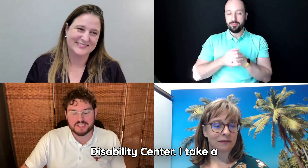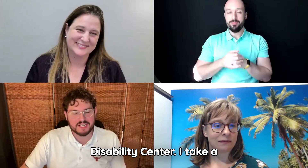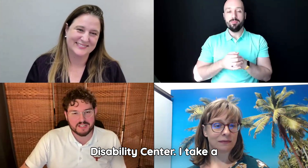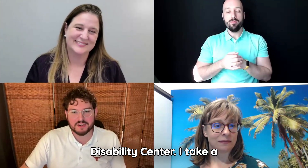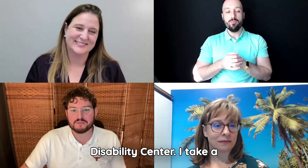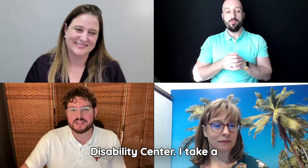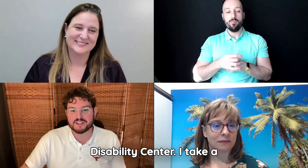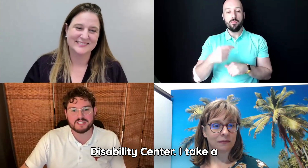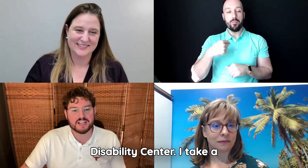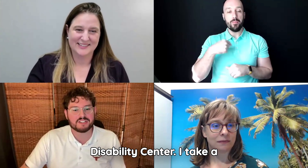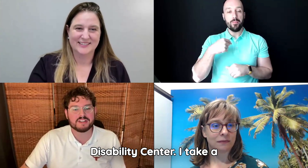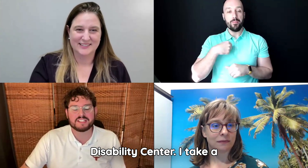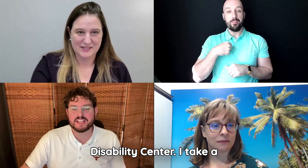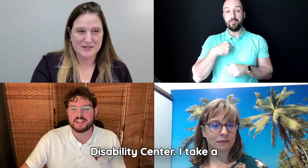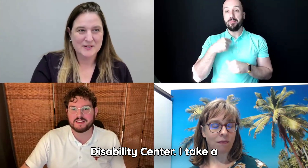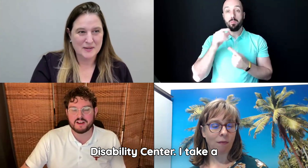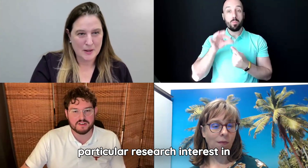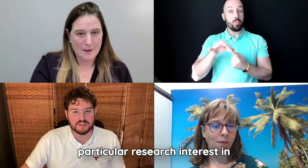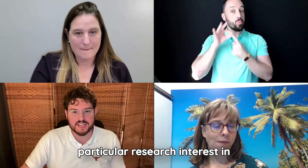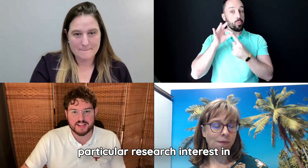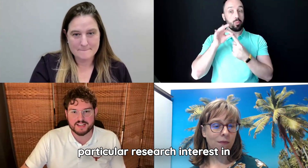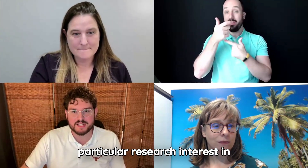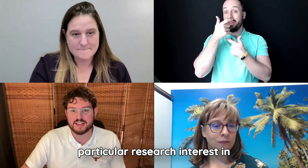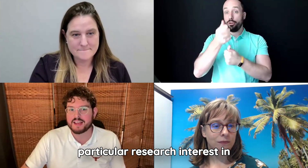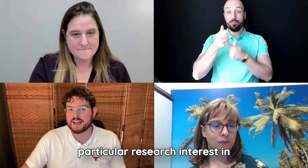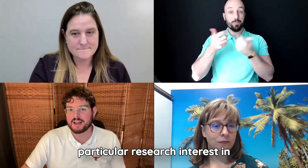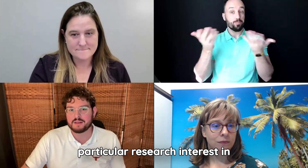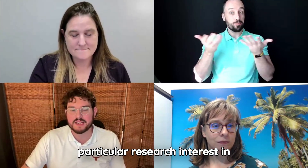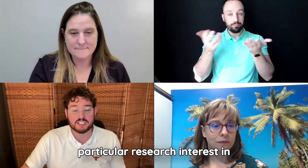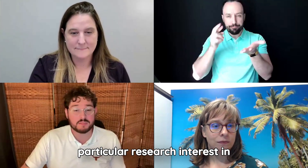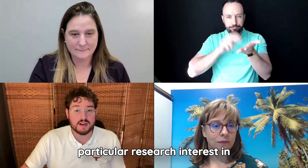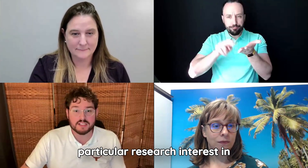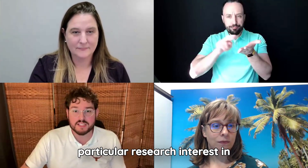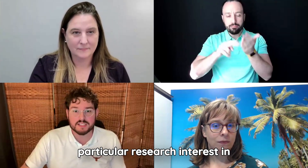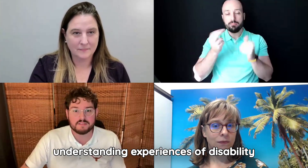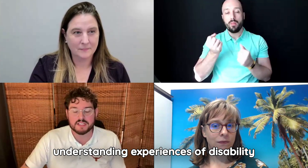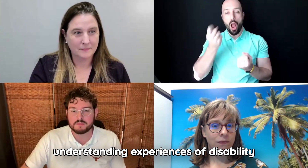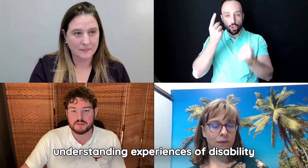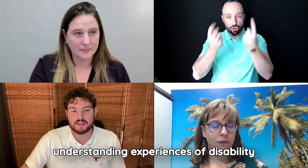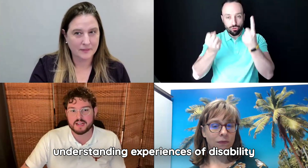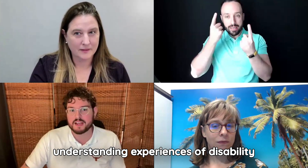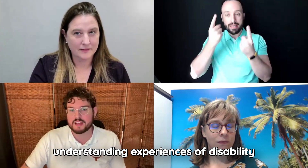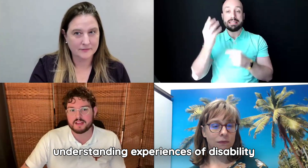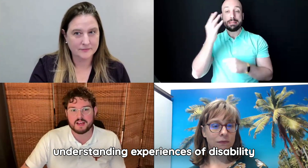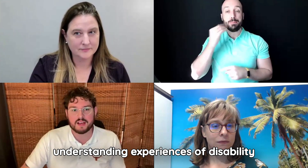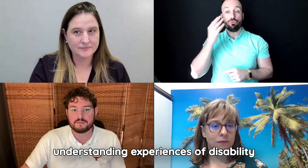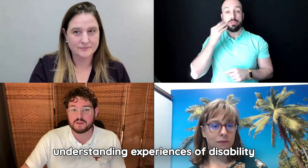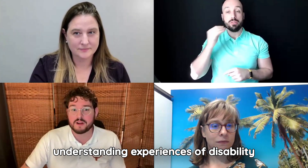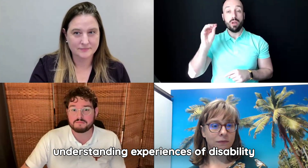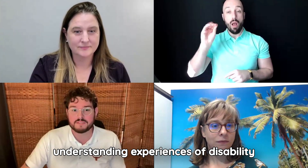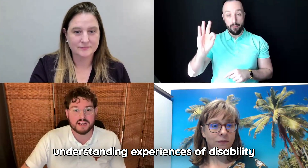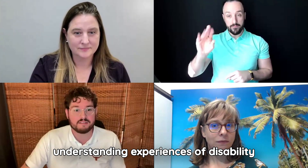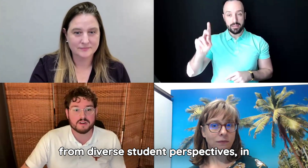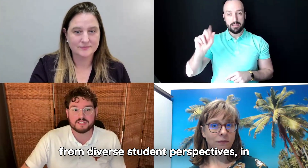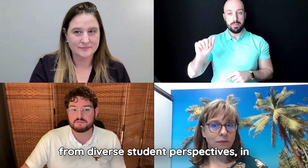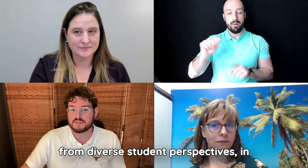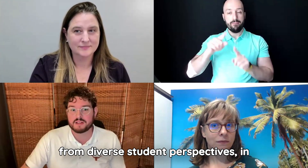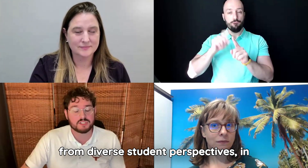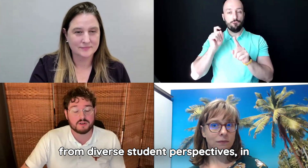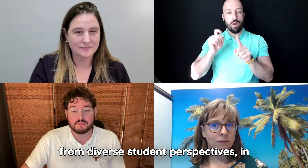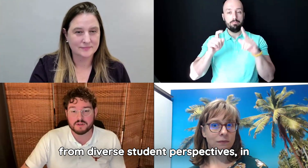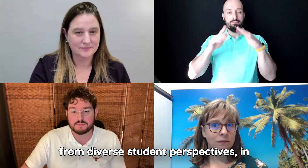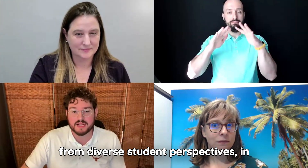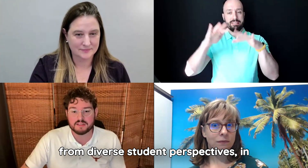take a particular research interest in understanding experiences of disability from